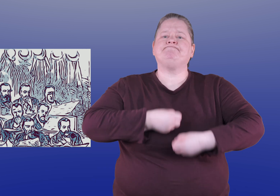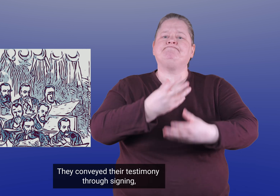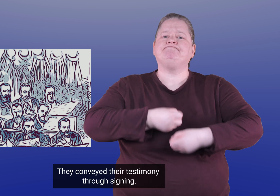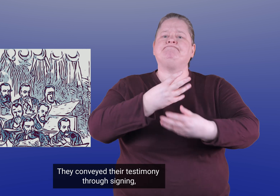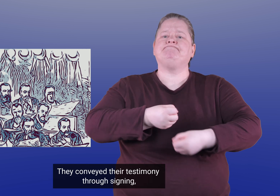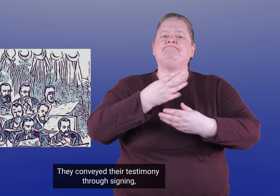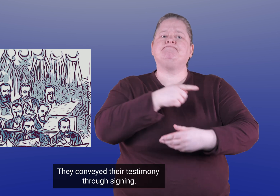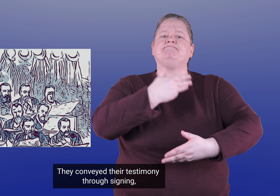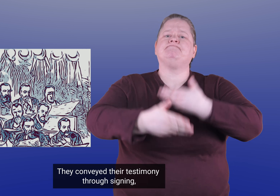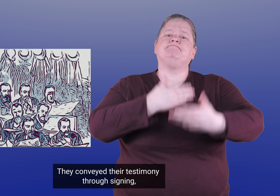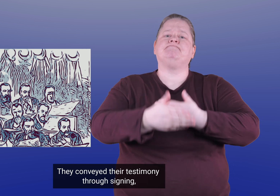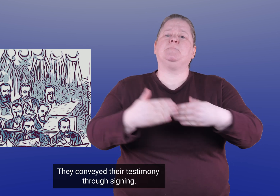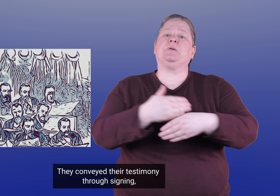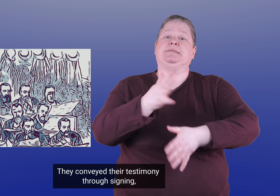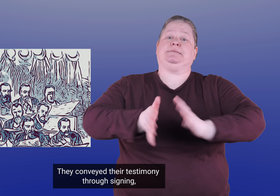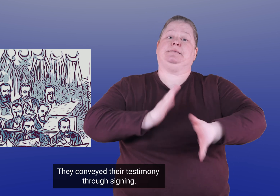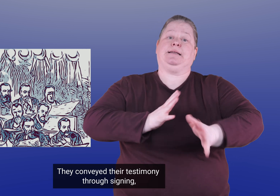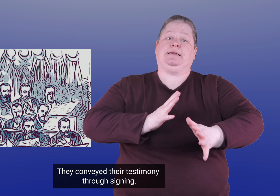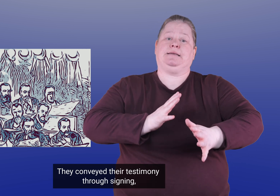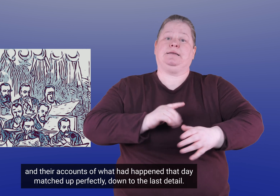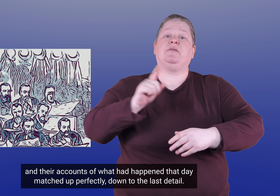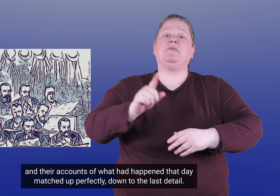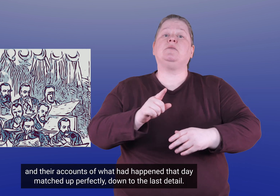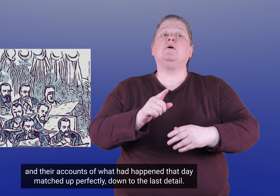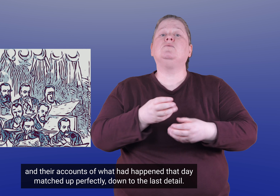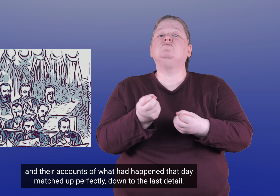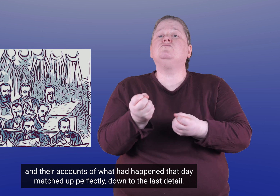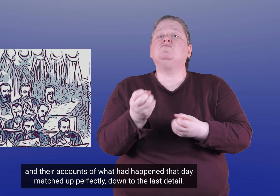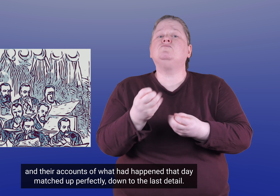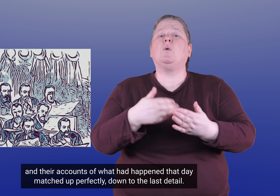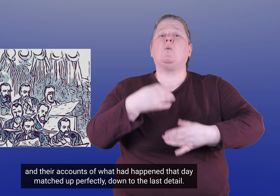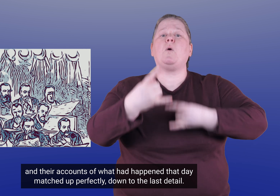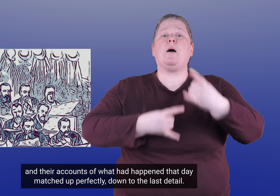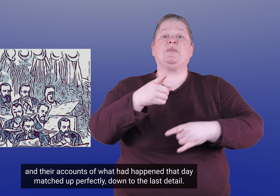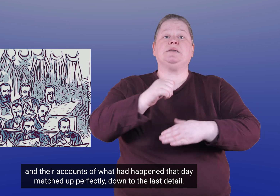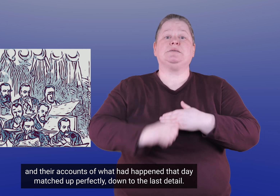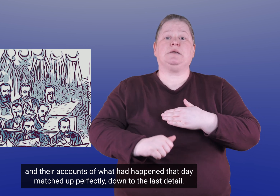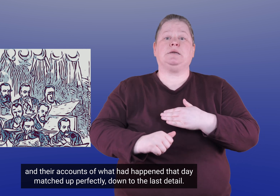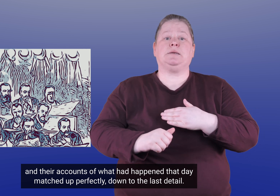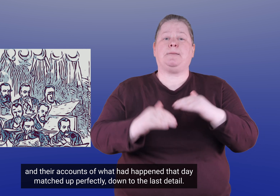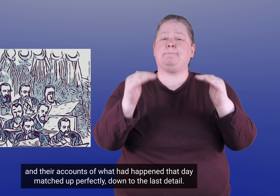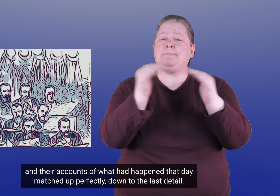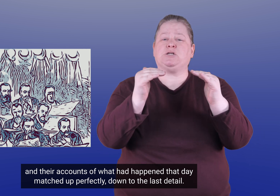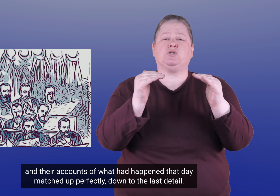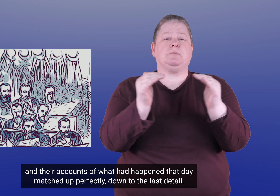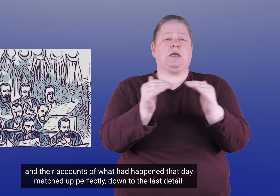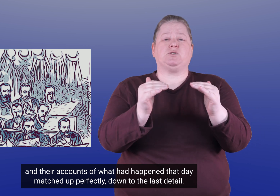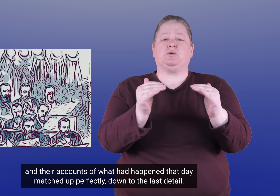They conveyed their testimony through signing, and their accounts of what happened that day matched up perfectly, down to the